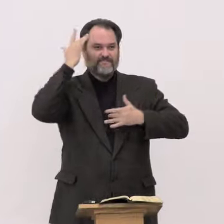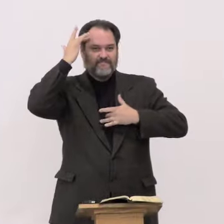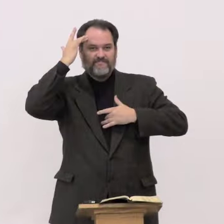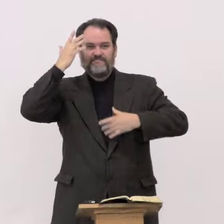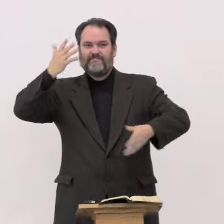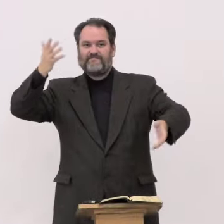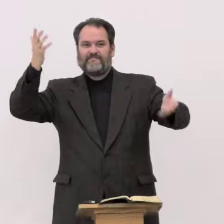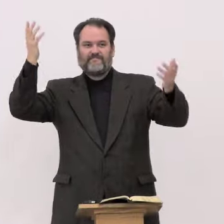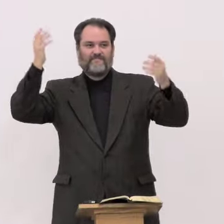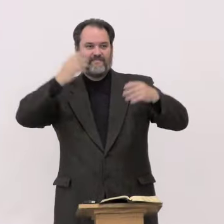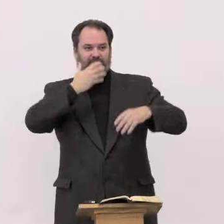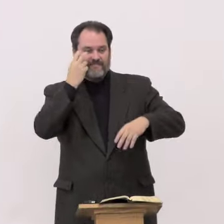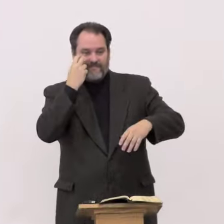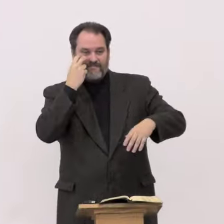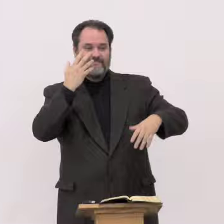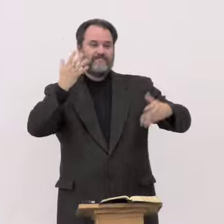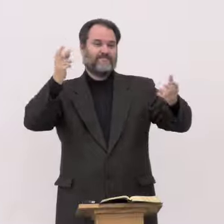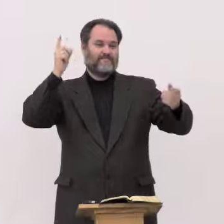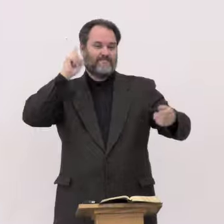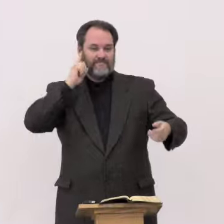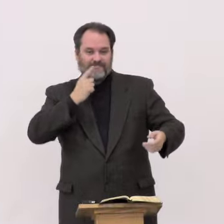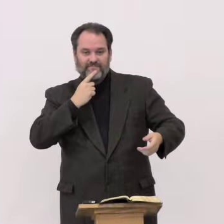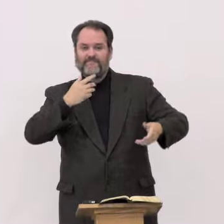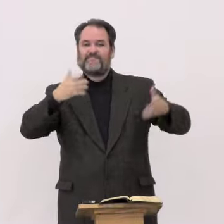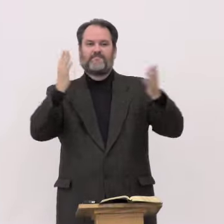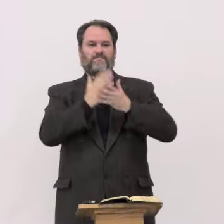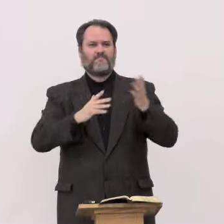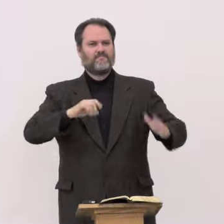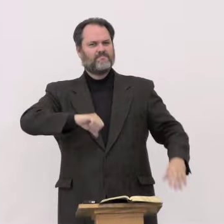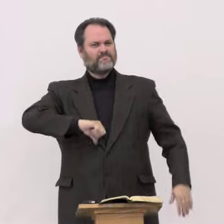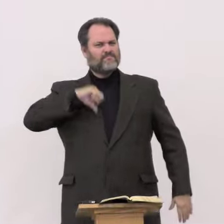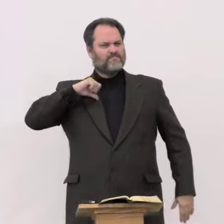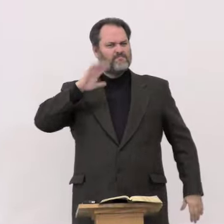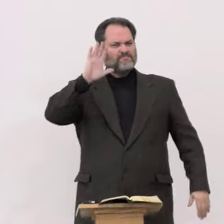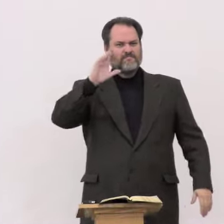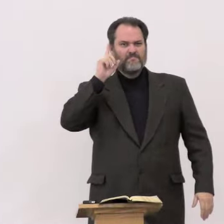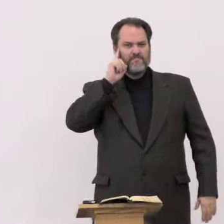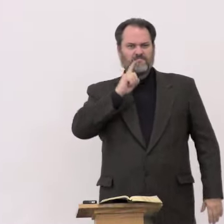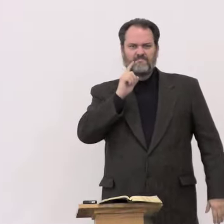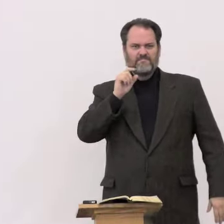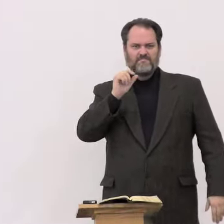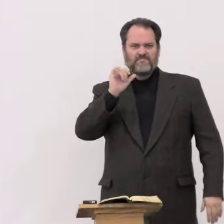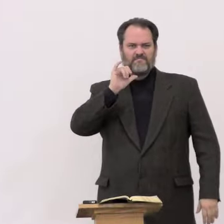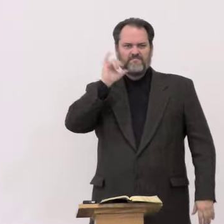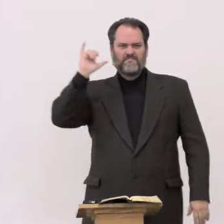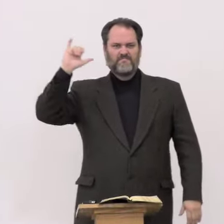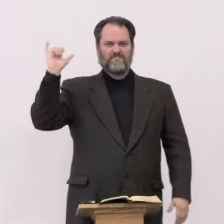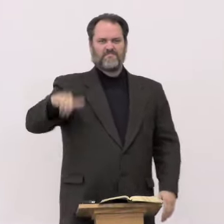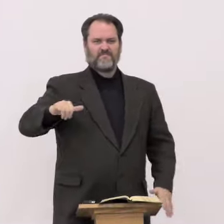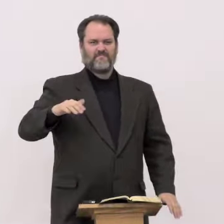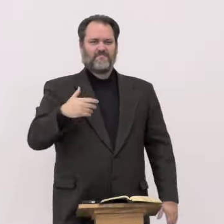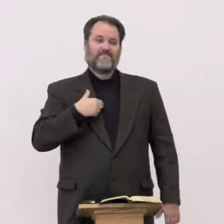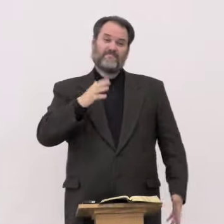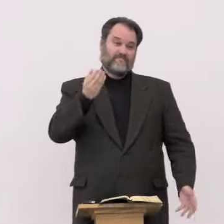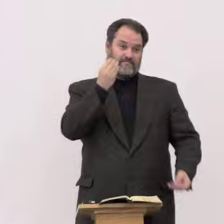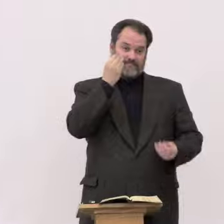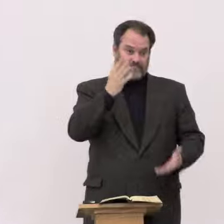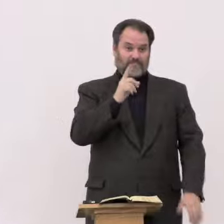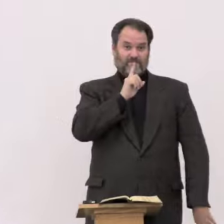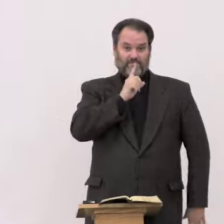fall, because of sin. And that's why we have that problem. And some people think, some deaf